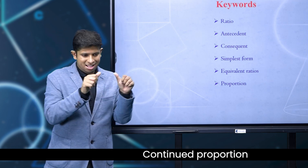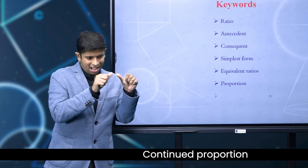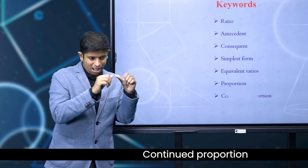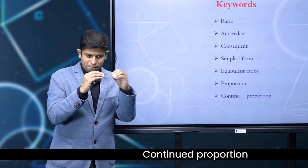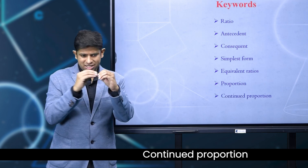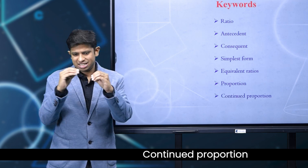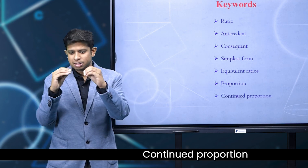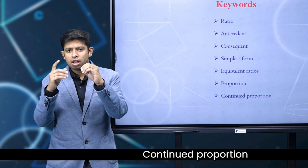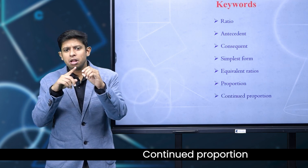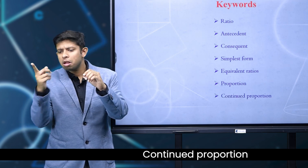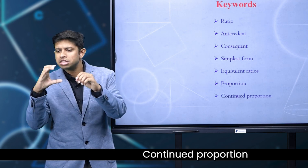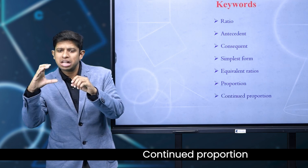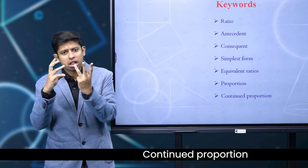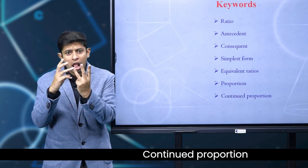continued proportion,